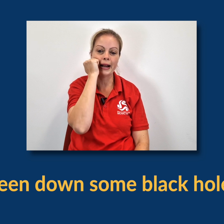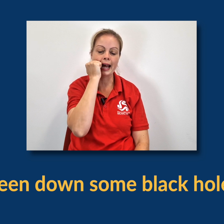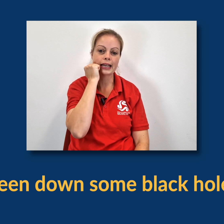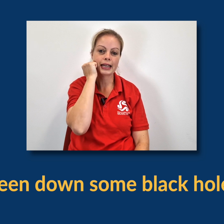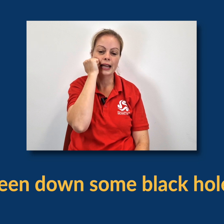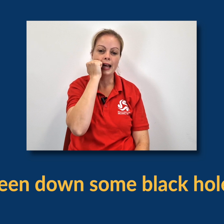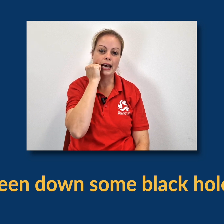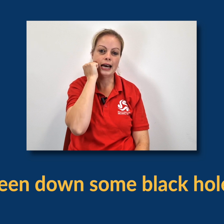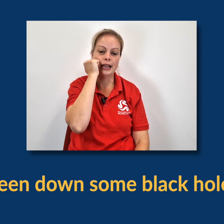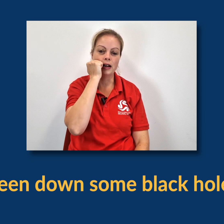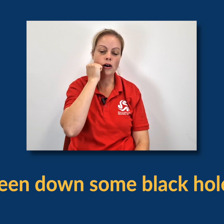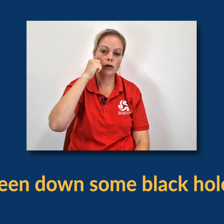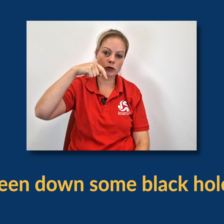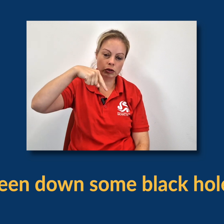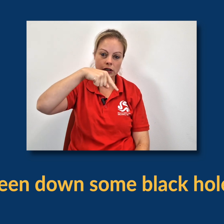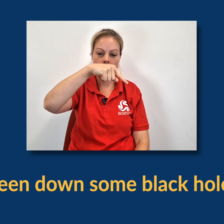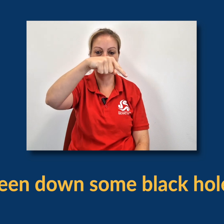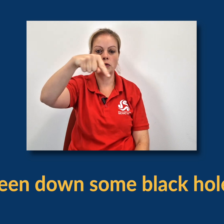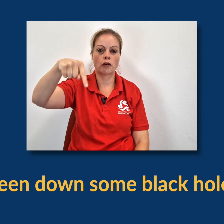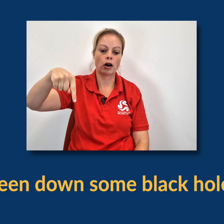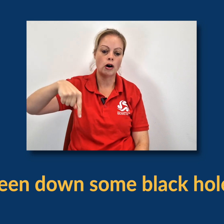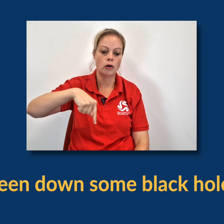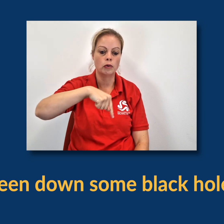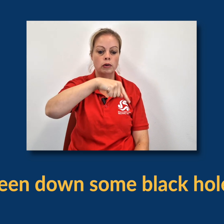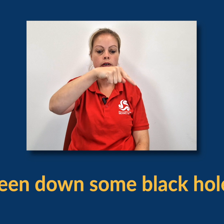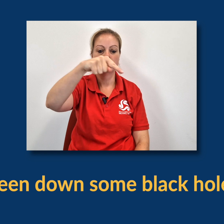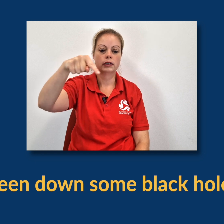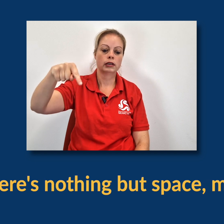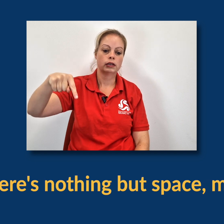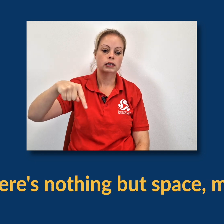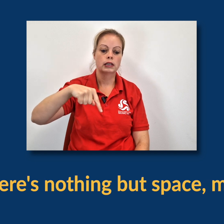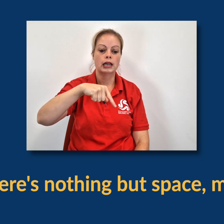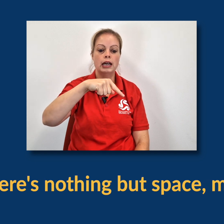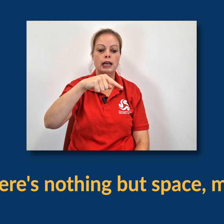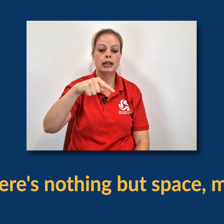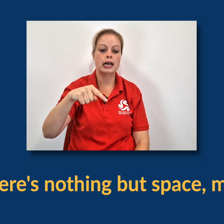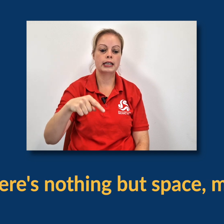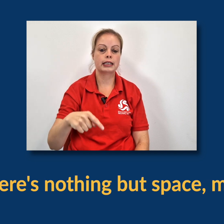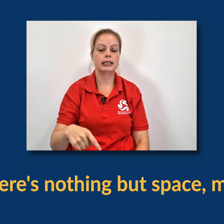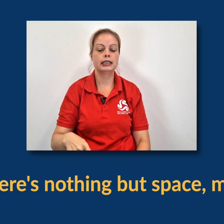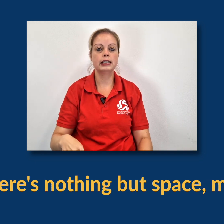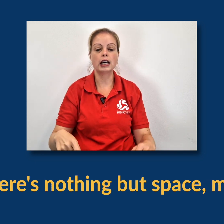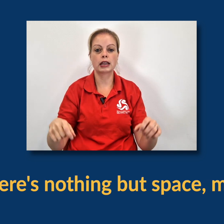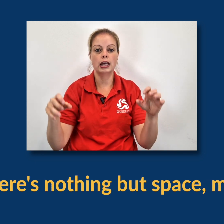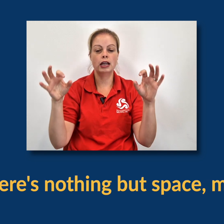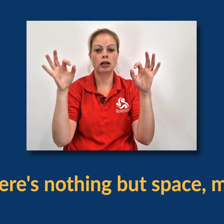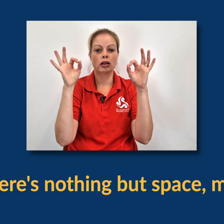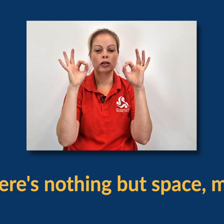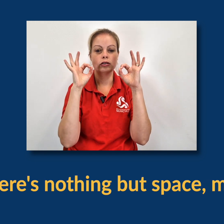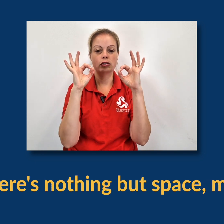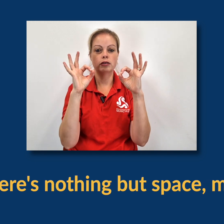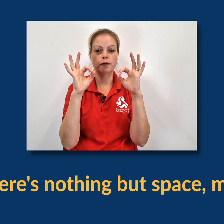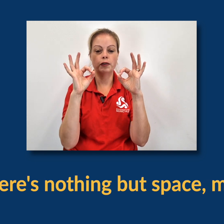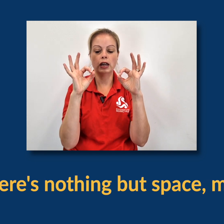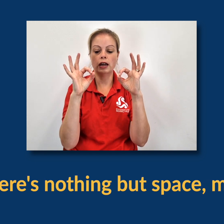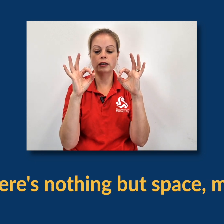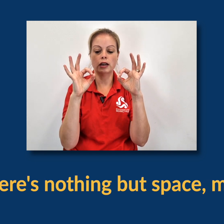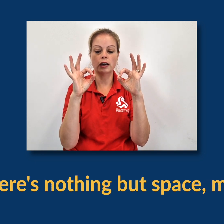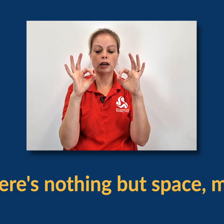black, and then holes, we're just going to draw a hole. Okay, there's nothing. Fingers are going to